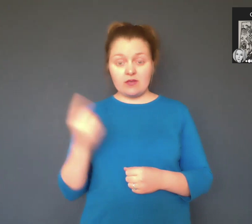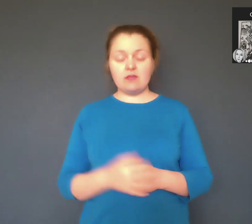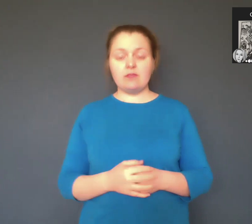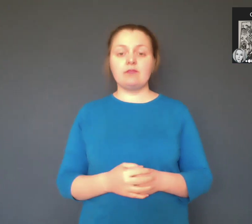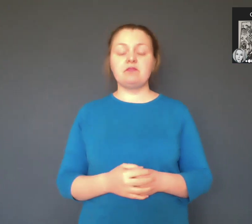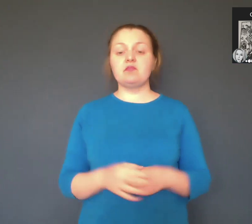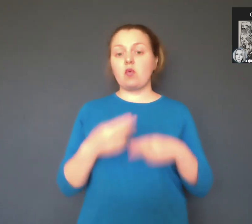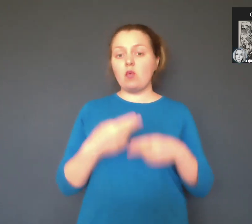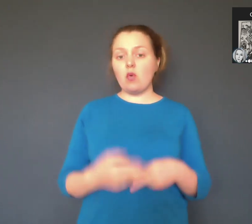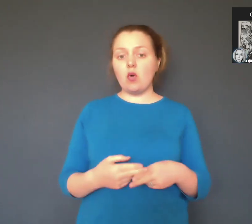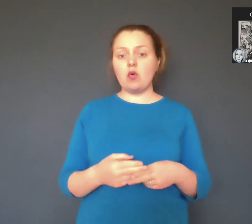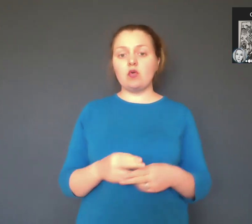It was a more difficult